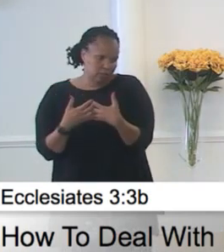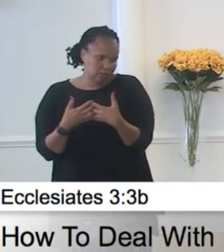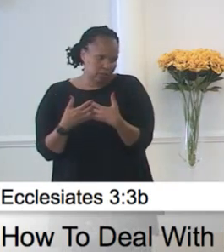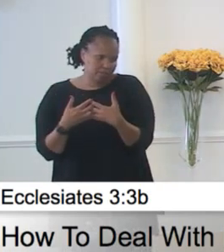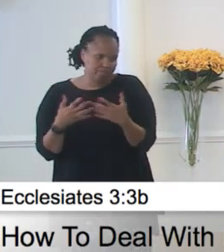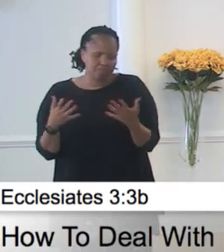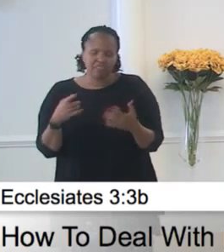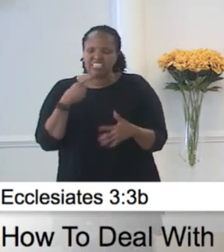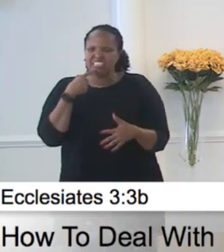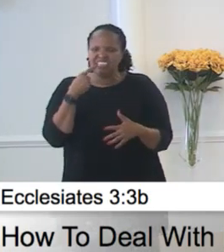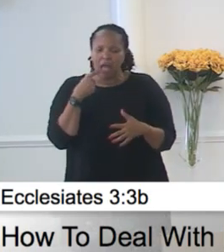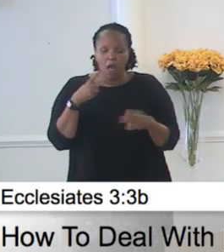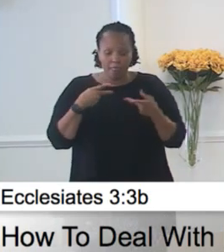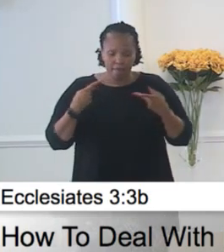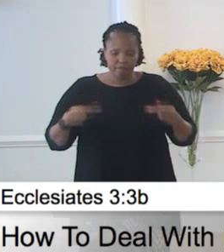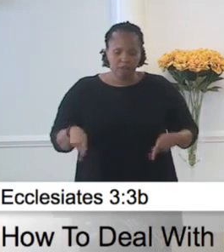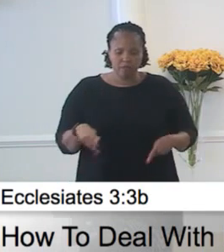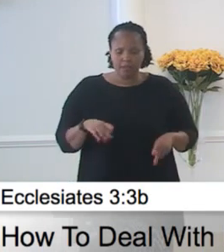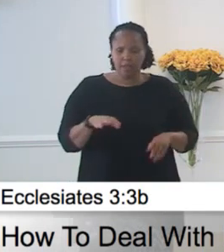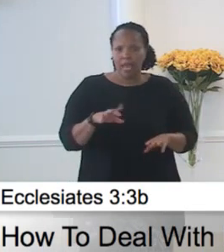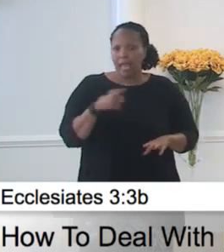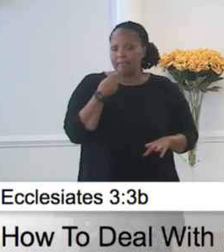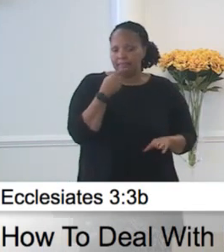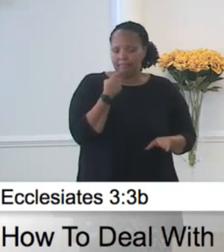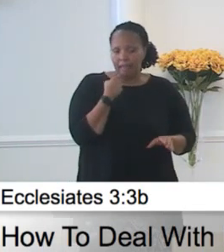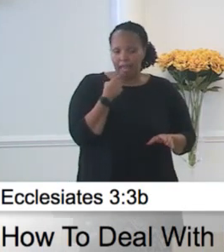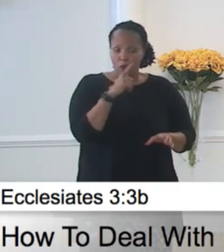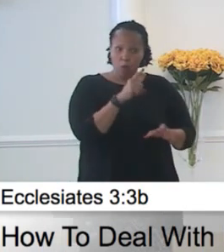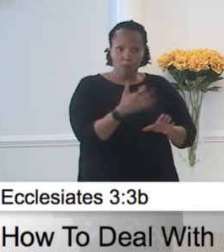He says, for they say and do not.